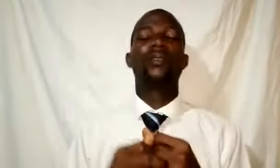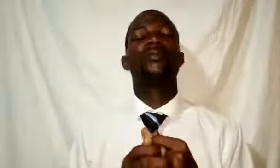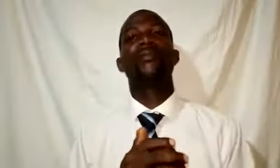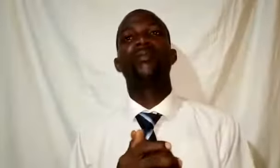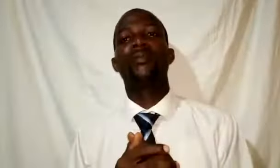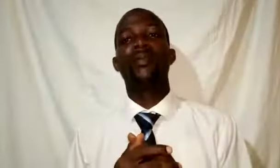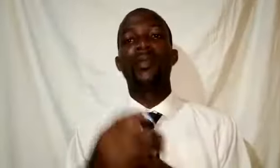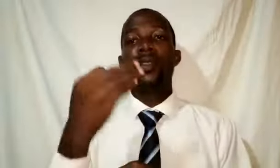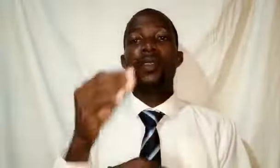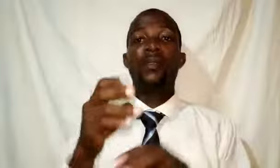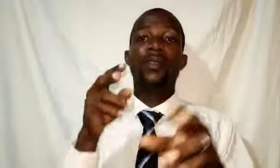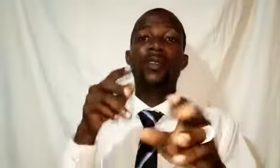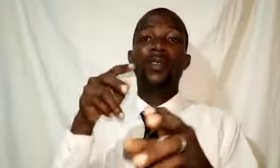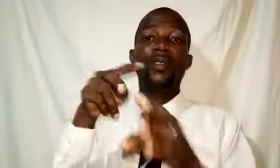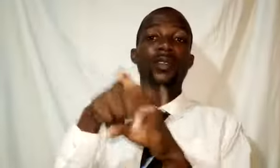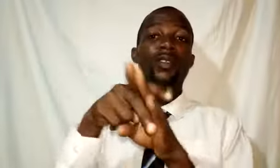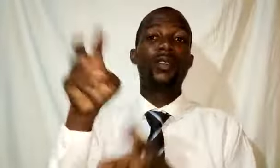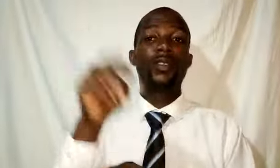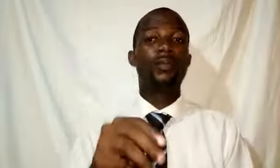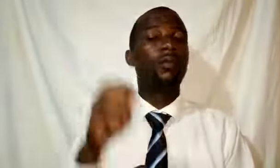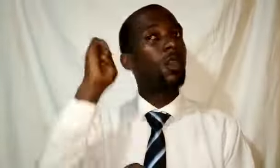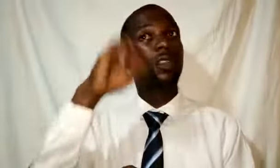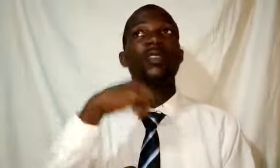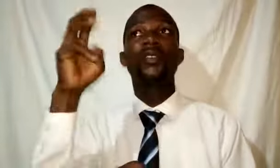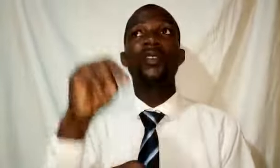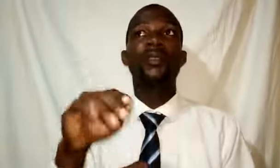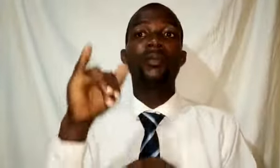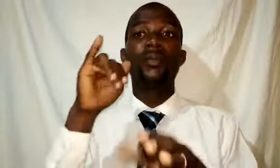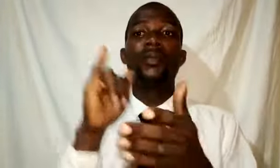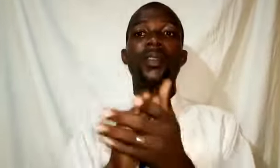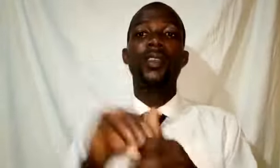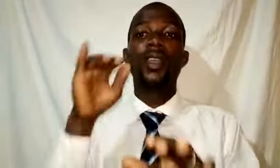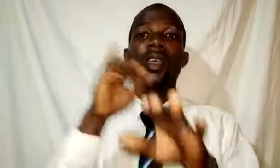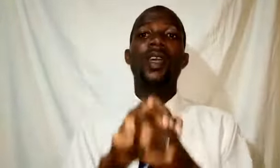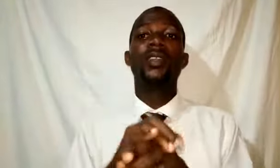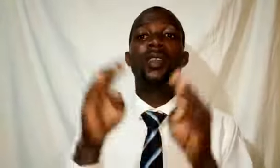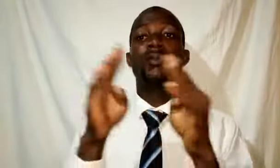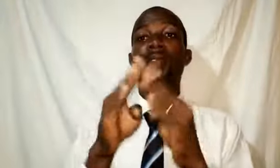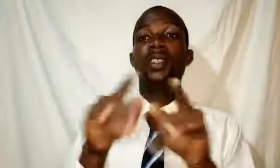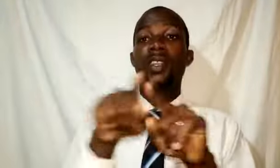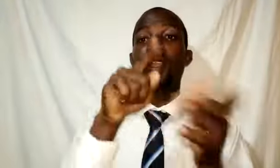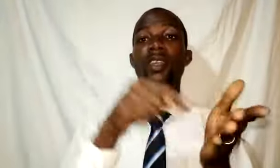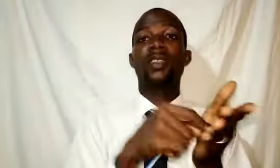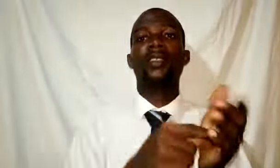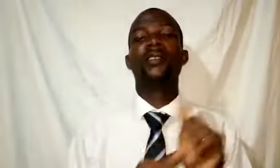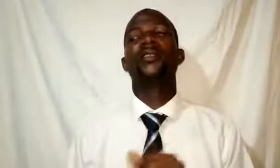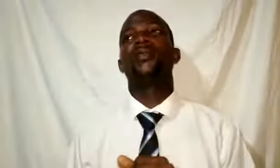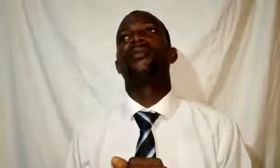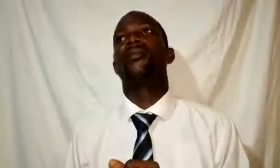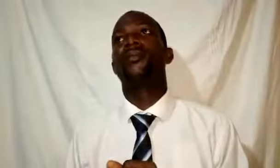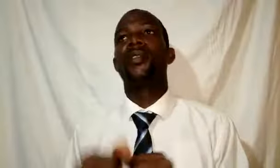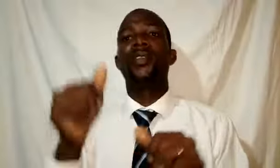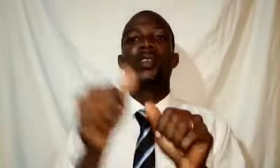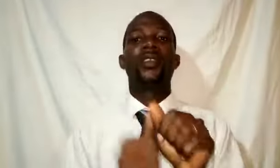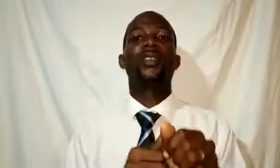He told the birds that at the grand occasion such as this, each bird would take